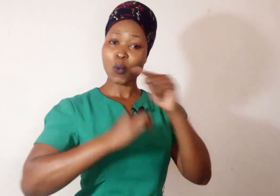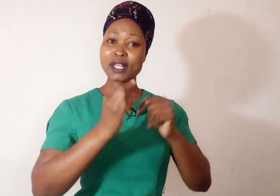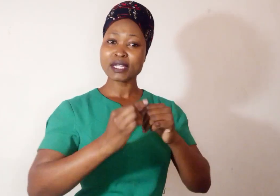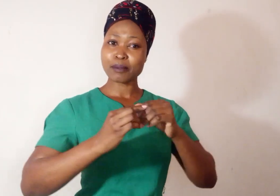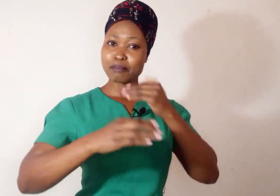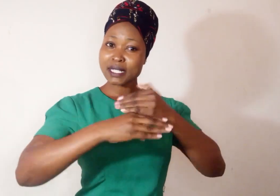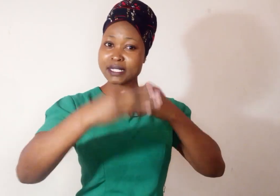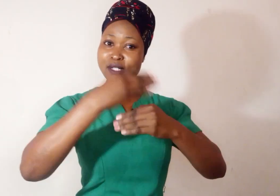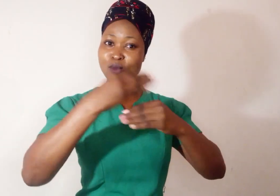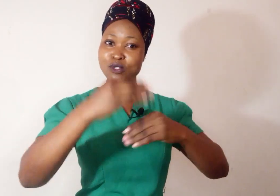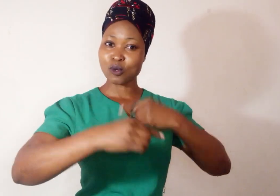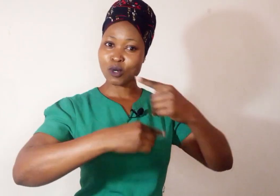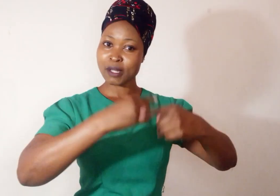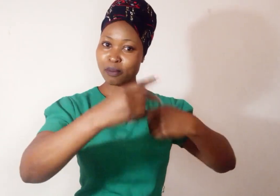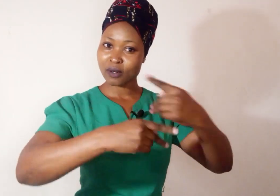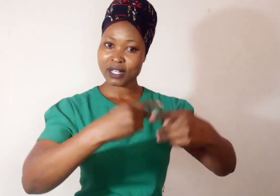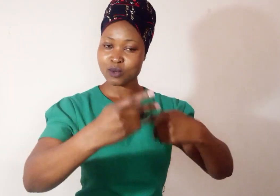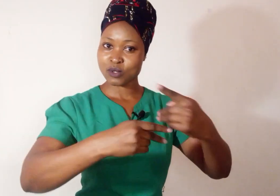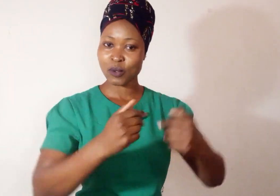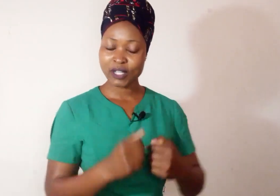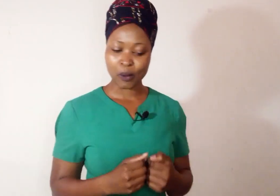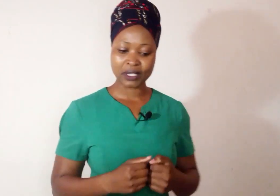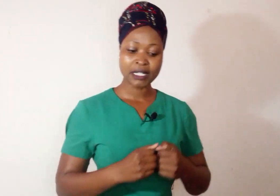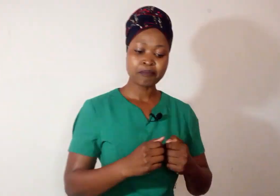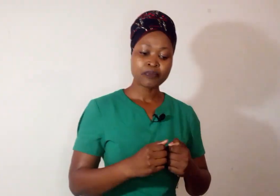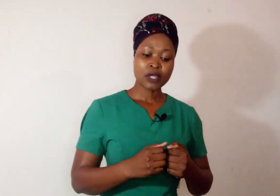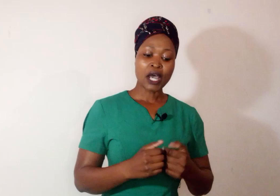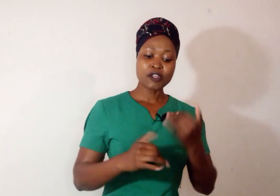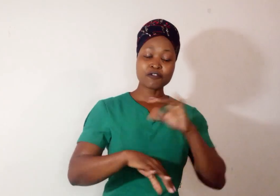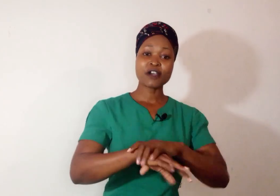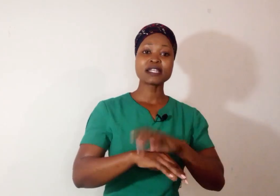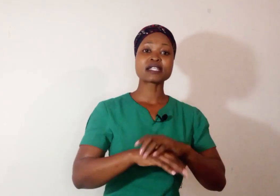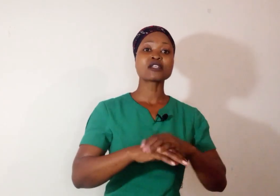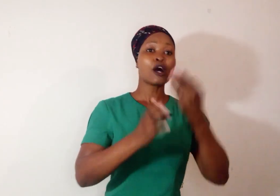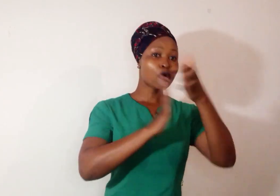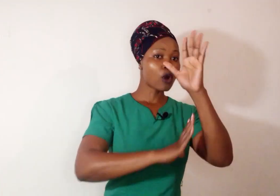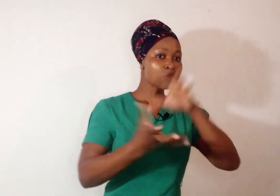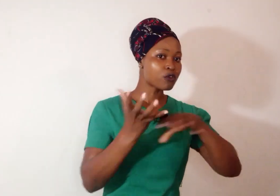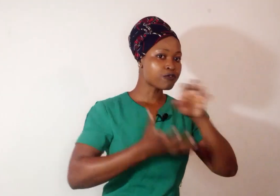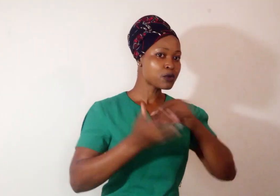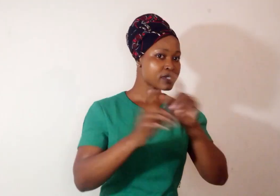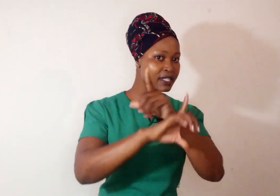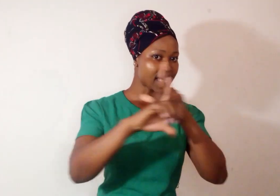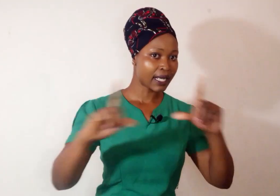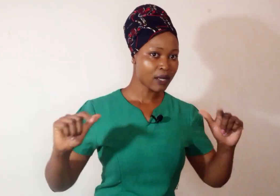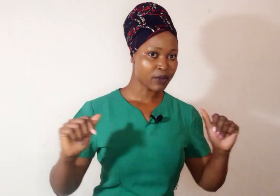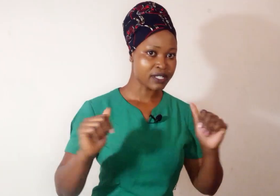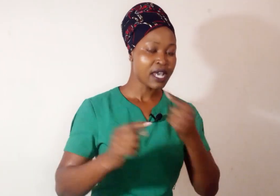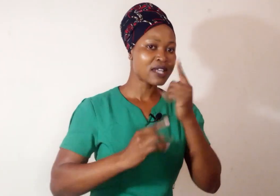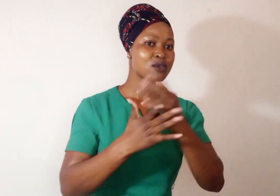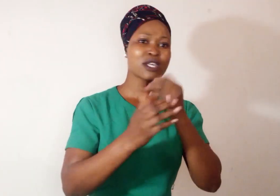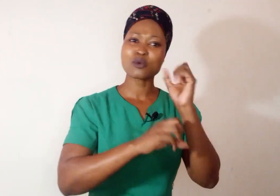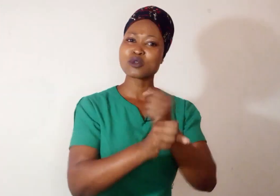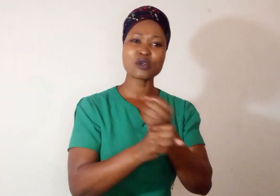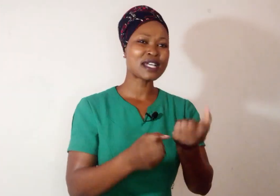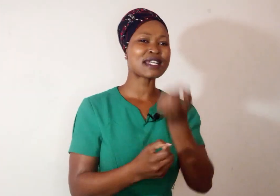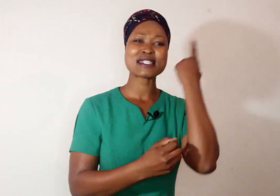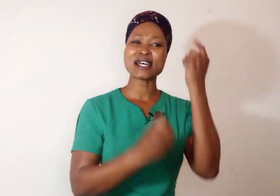when the progress was going on, you find that God confused their language, and so they could not understand